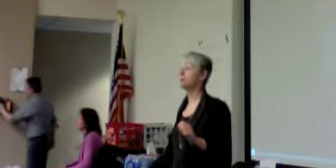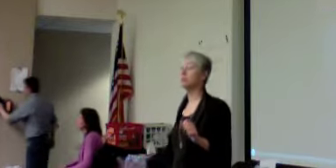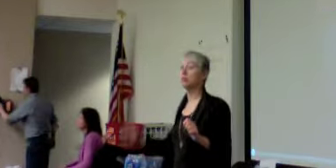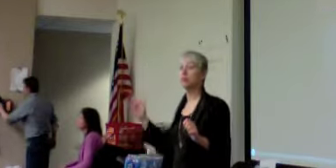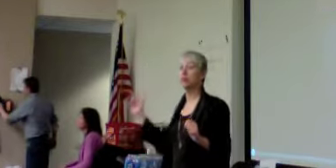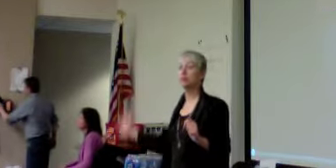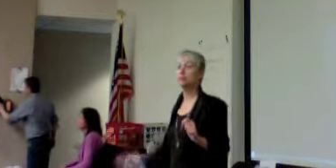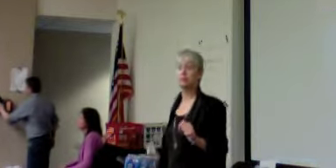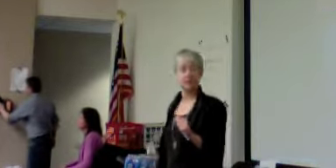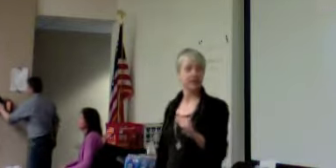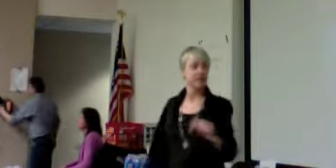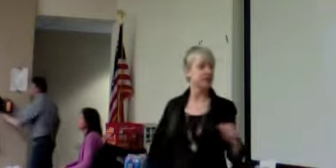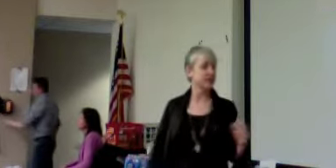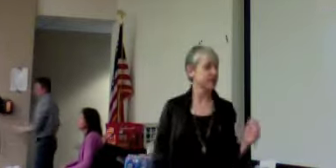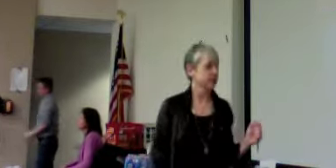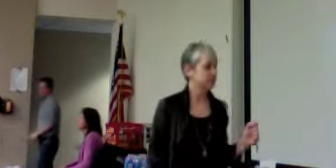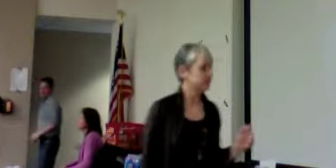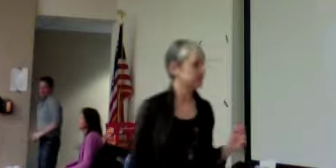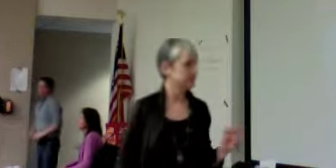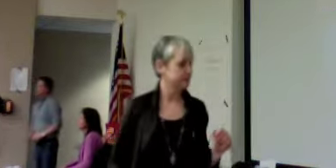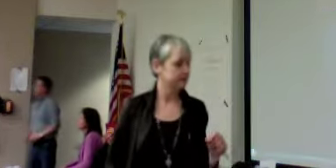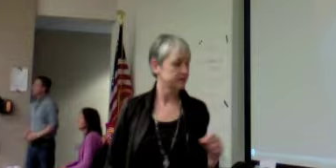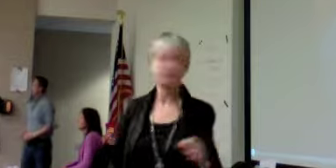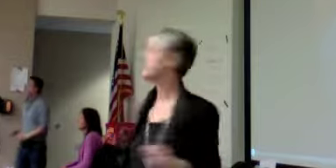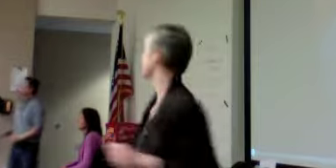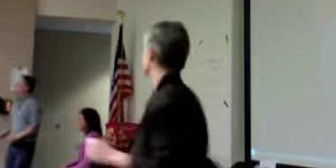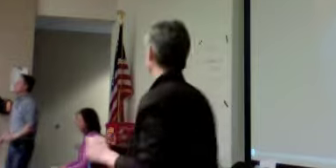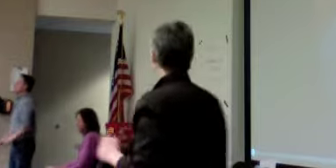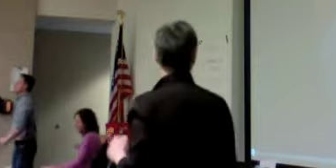Street. So let's go. People like,